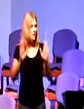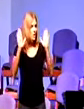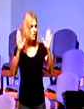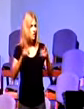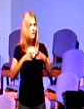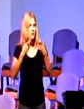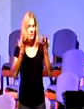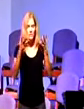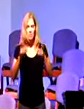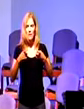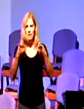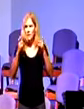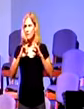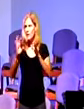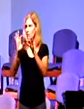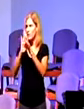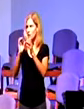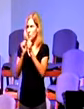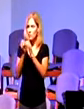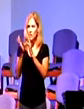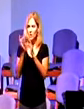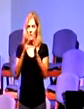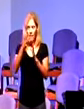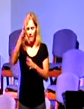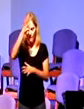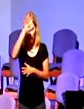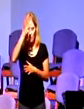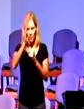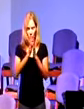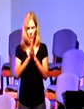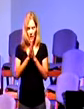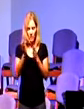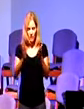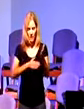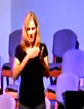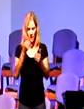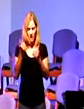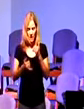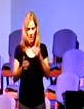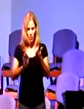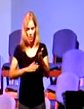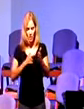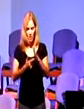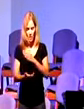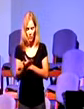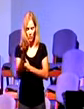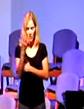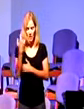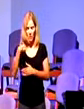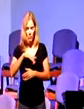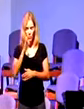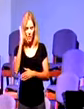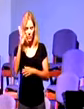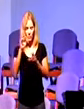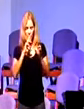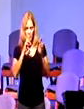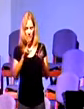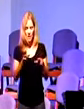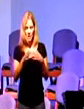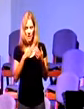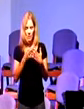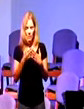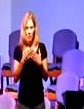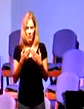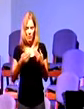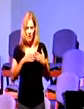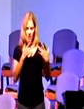that's ever been given. And that is a relationship with Jesus. Father, we pray as we sing this song this morning that we would respond however you've laid